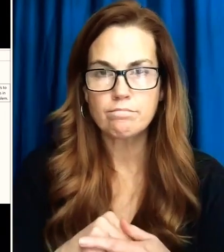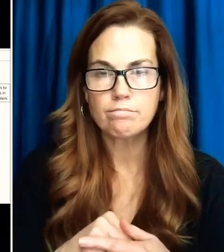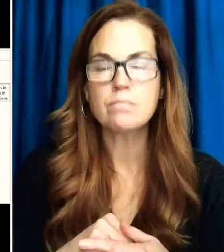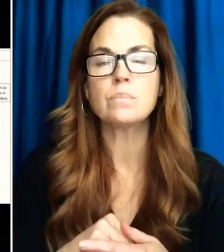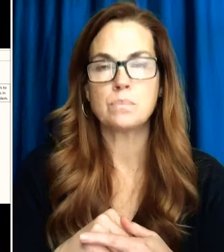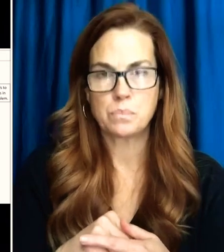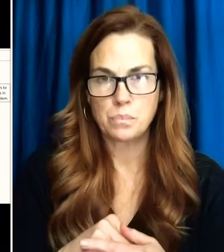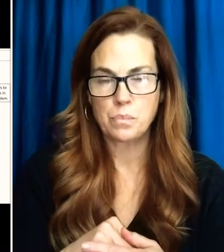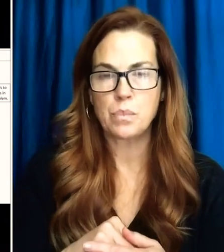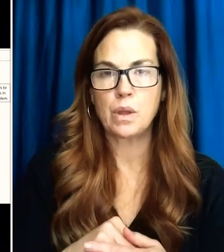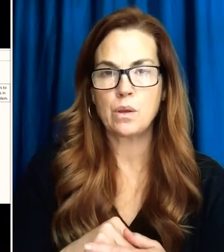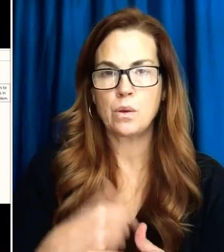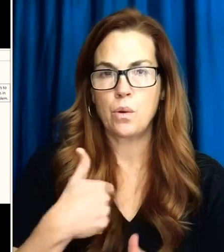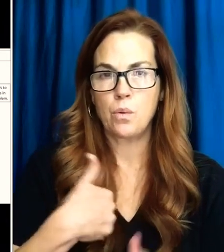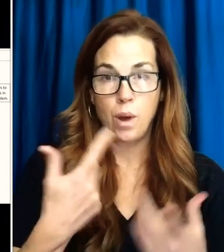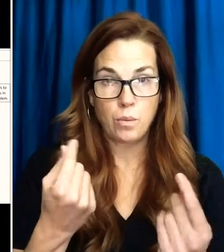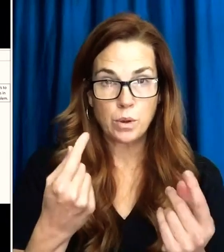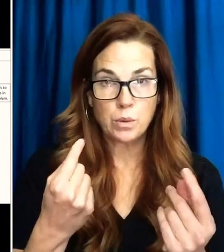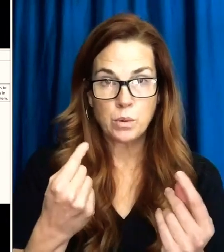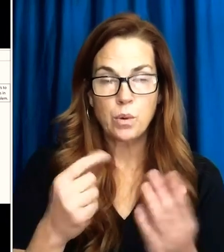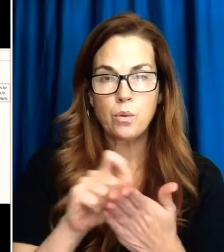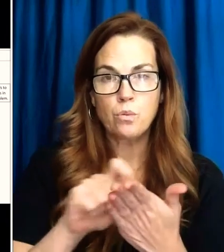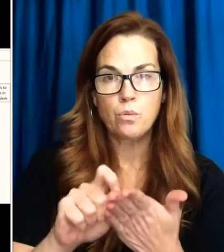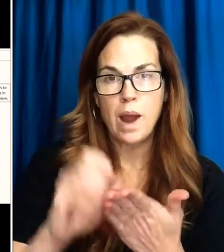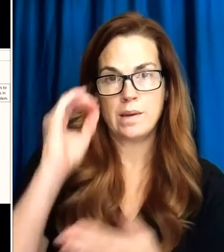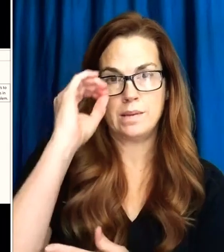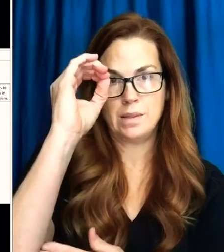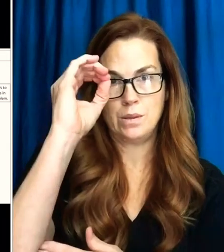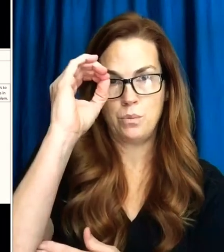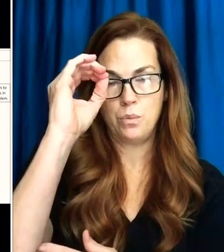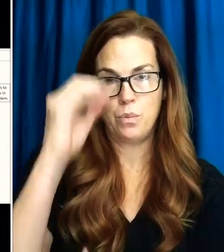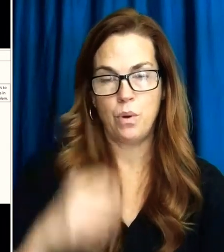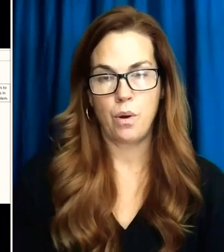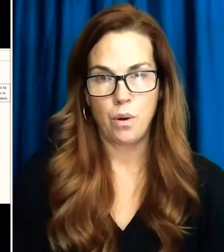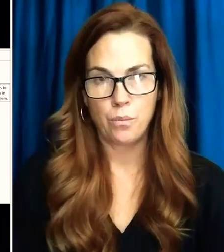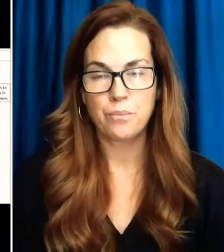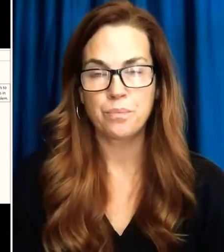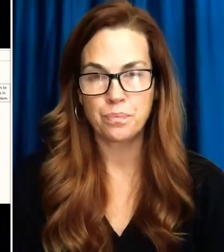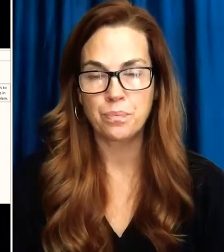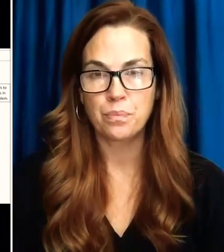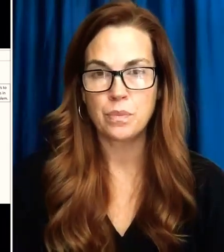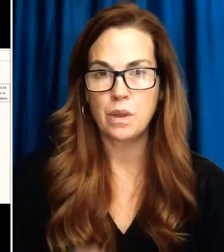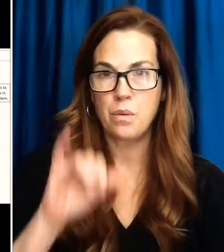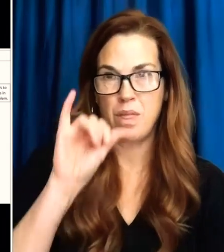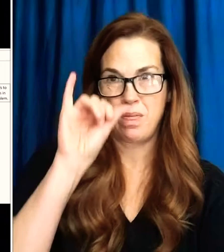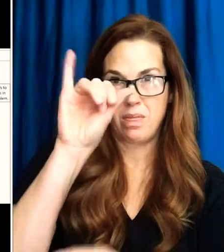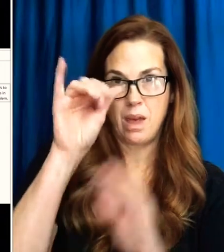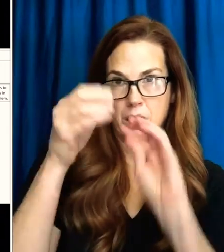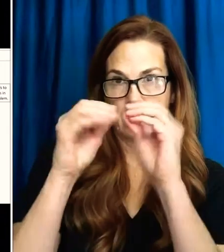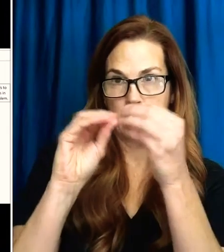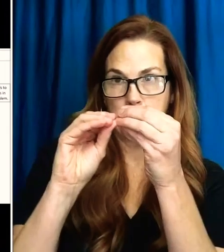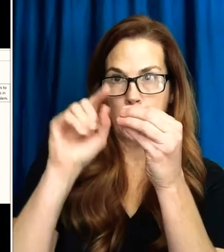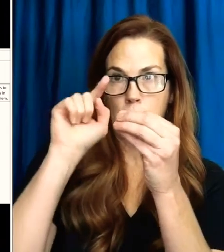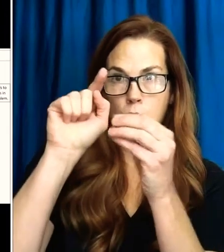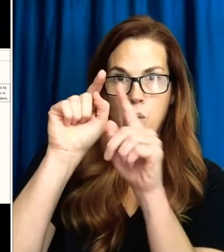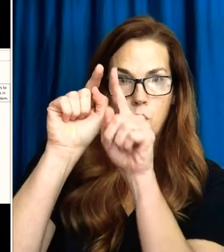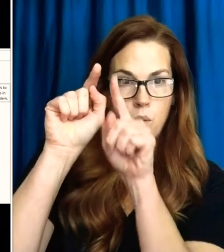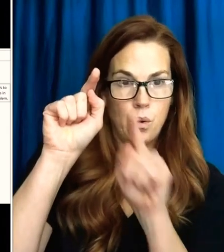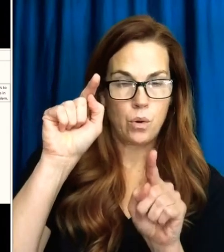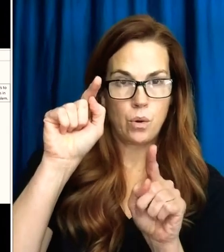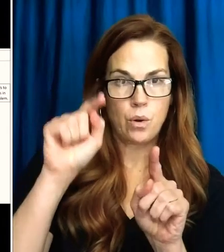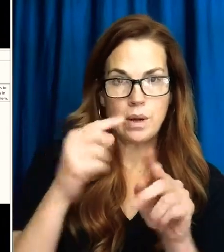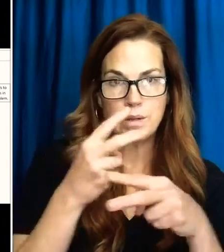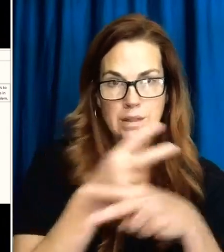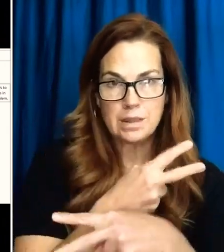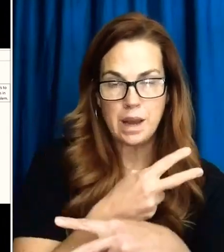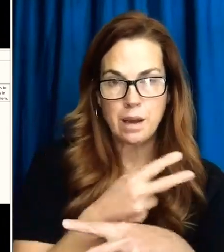here. And then the way division works is the number that we write on the top, we multiply that by the divisor, or the number on the outside. So I'm going to do